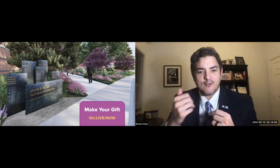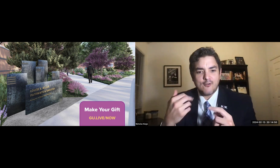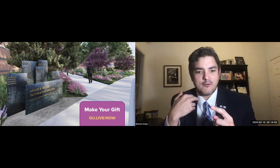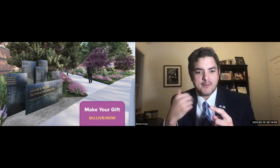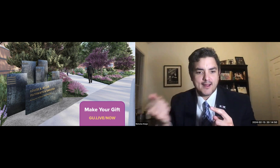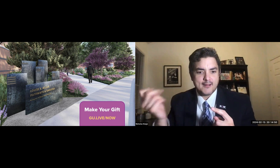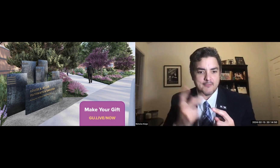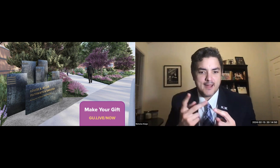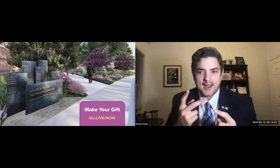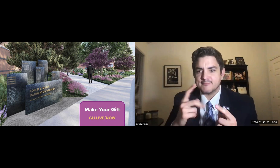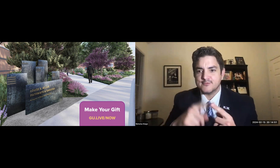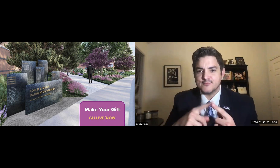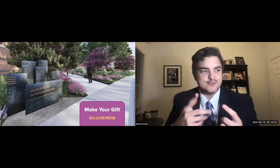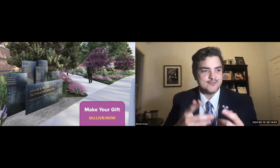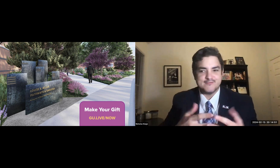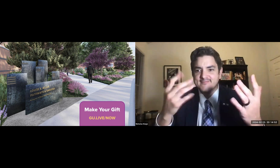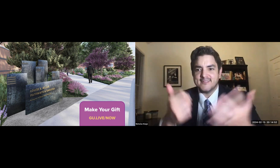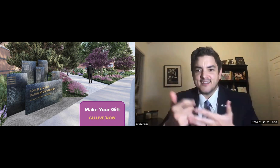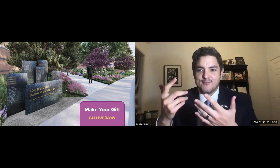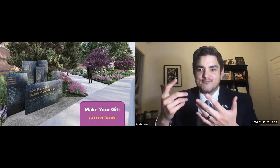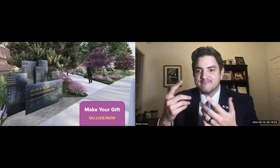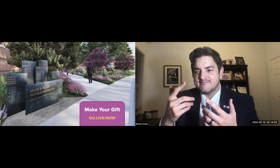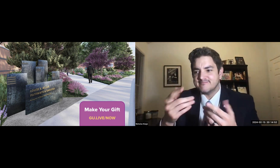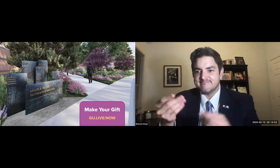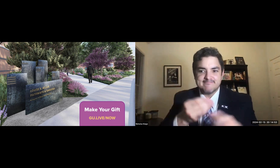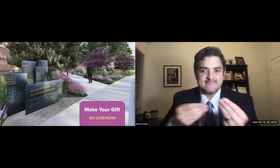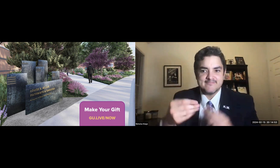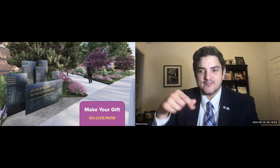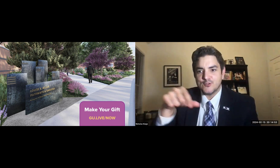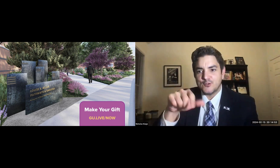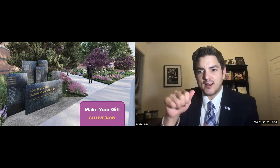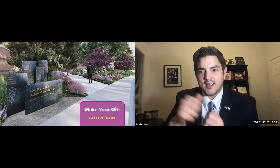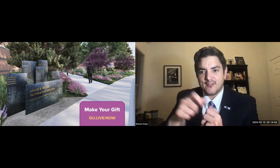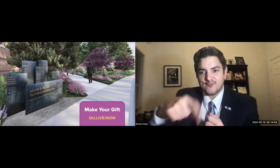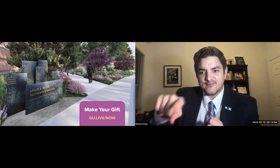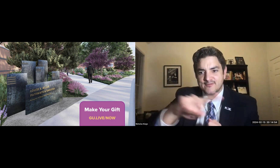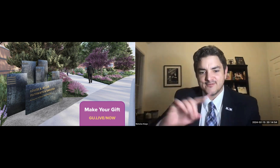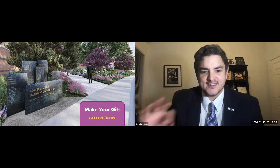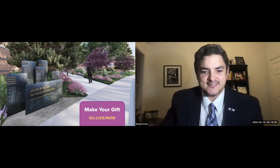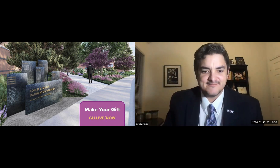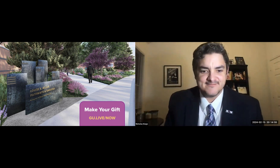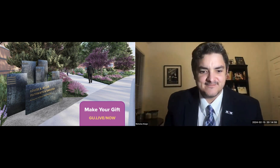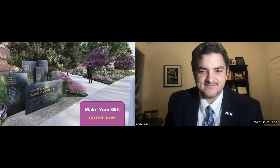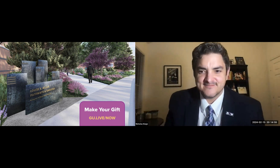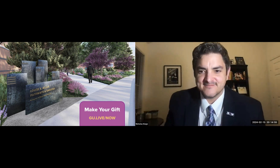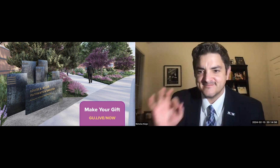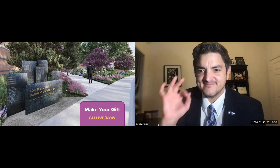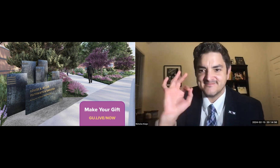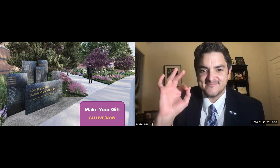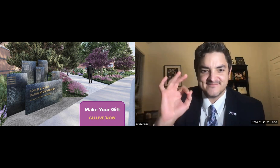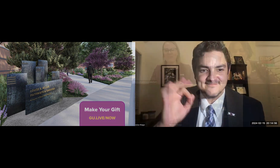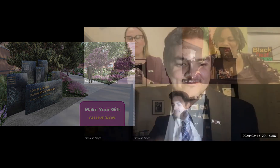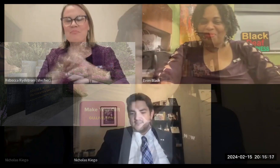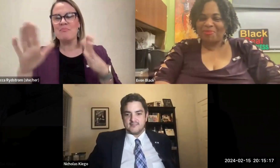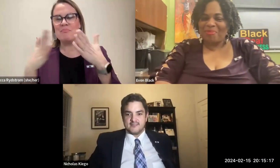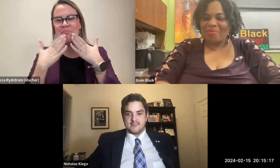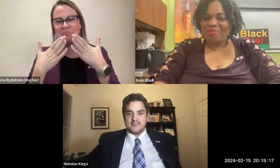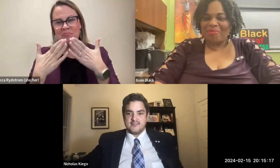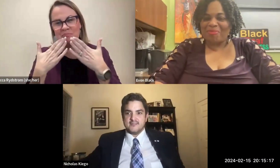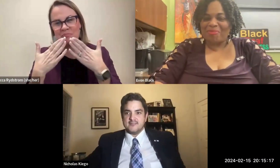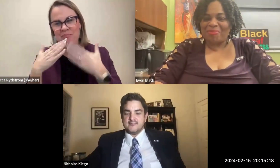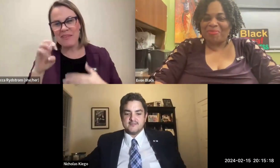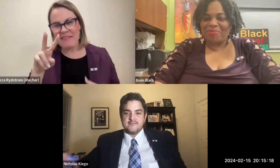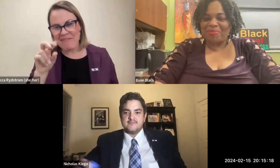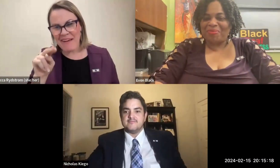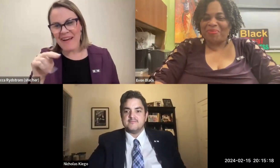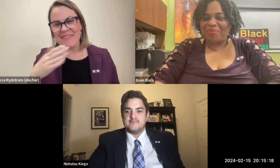ahead and open it up now to see if anyone has questions. And Rebecca, do you want to come back and moderate the Q&A? It's calling Yvonne